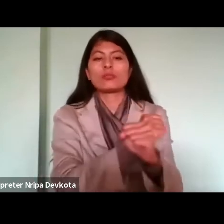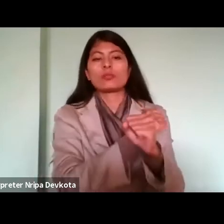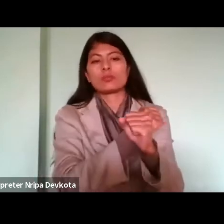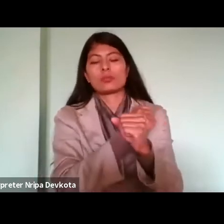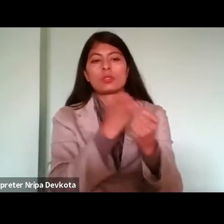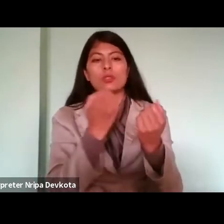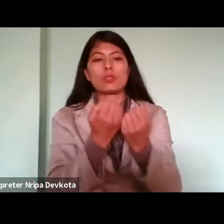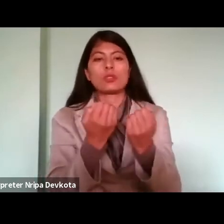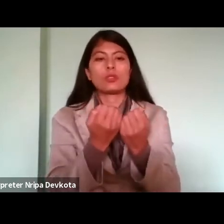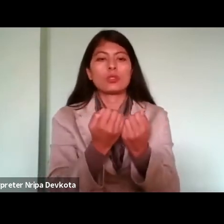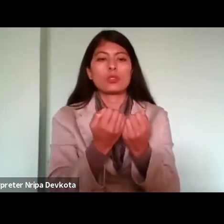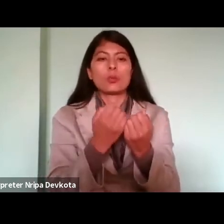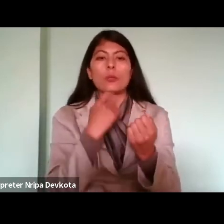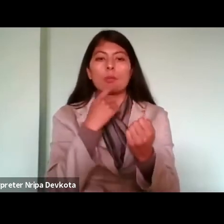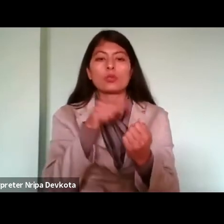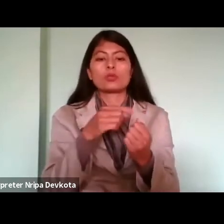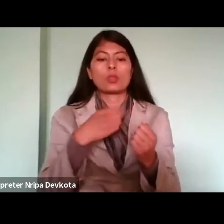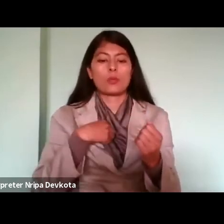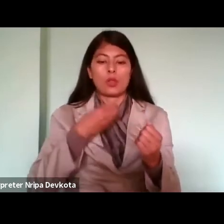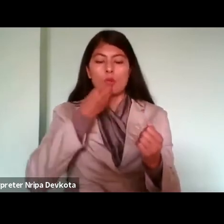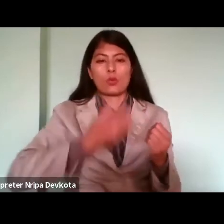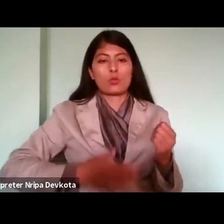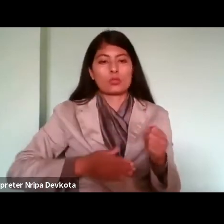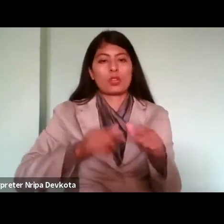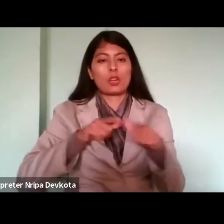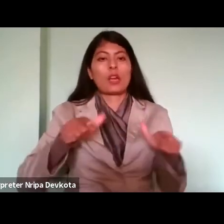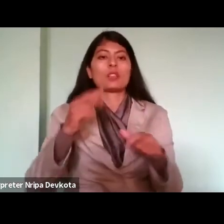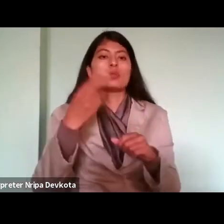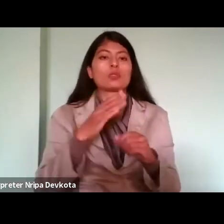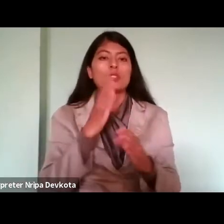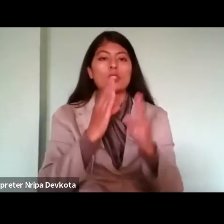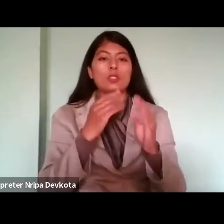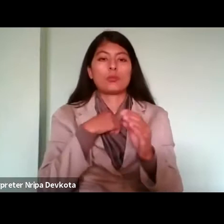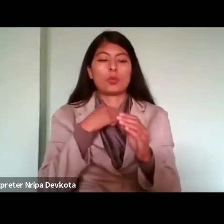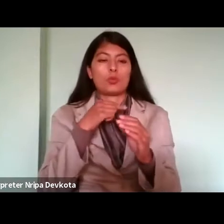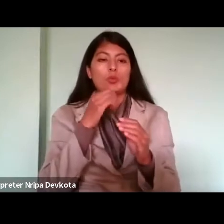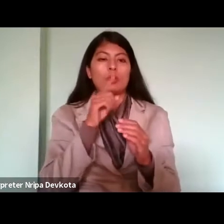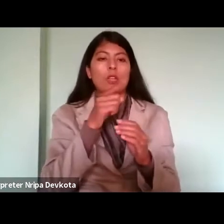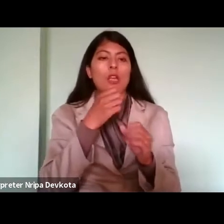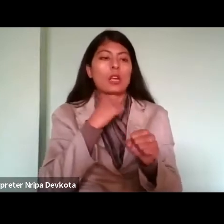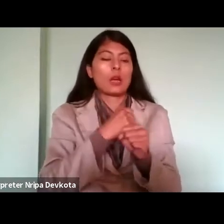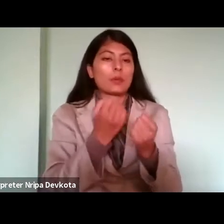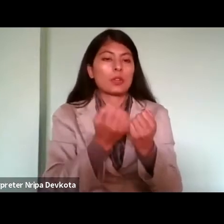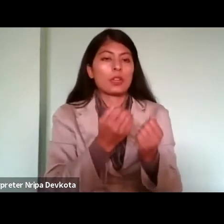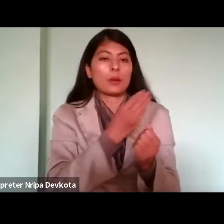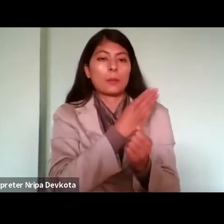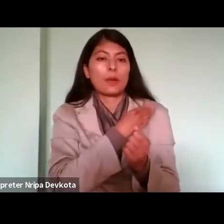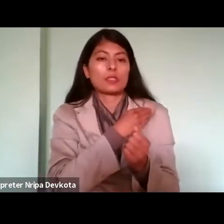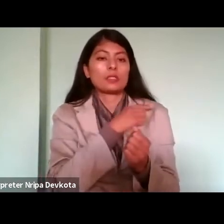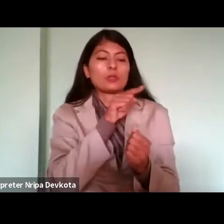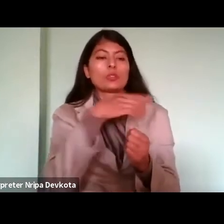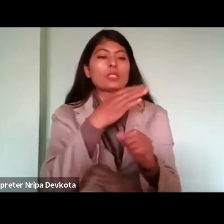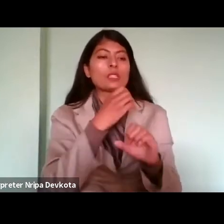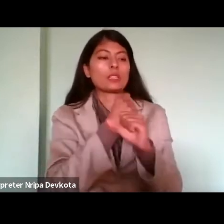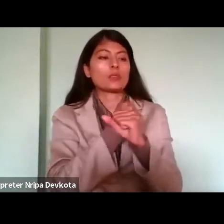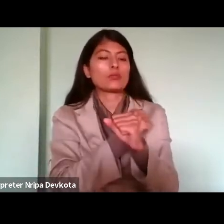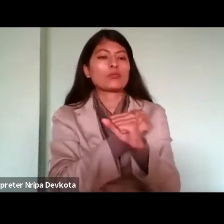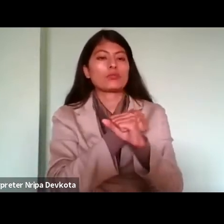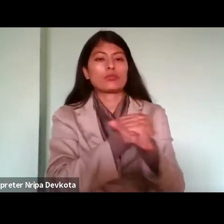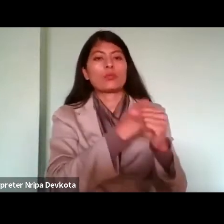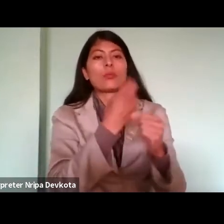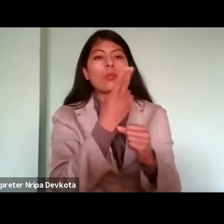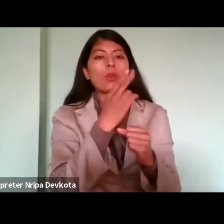me jobless, because once my client is criminalized, then it's going to be very complicated for me as a sex worker to be able